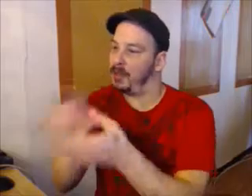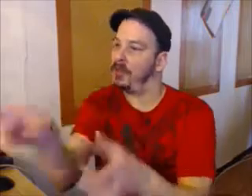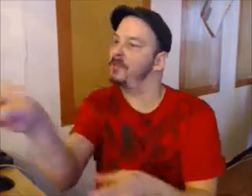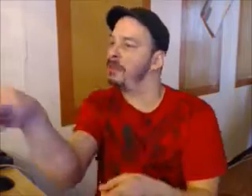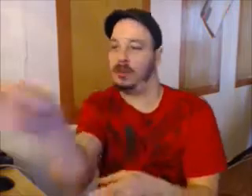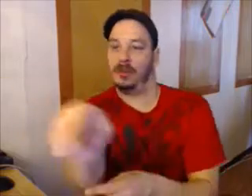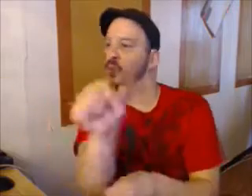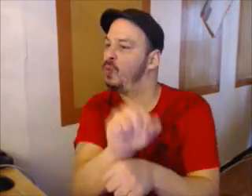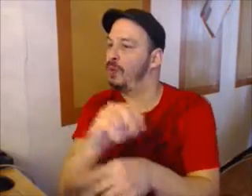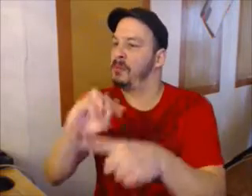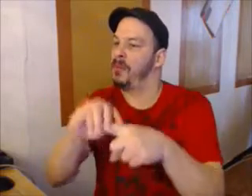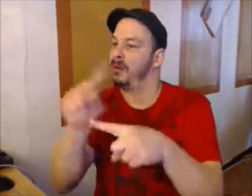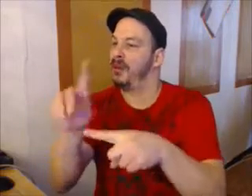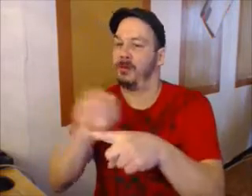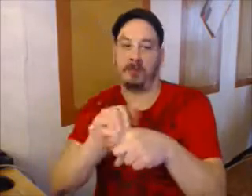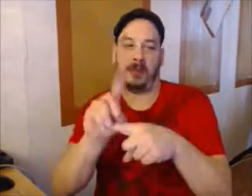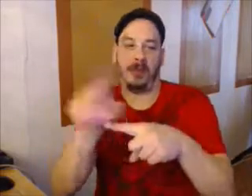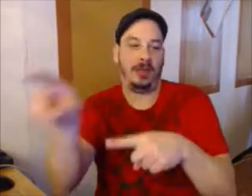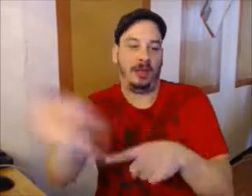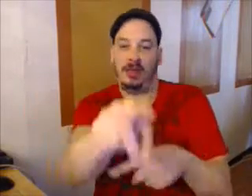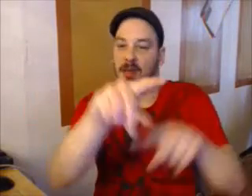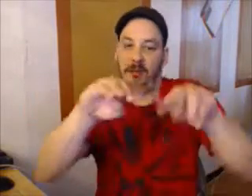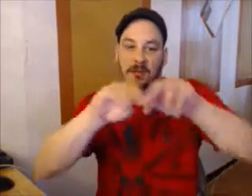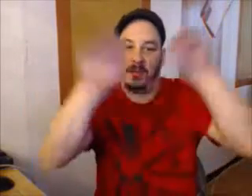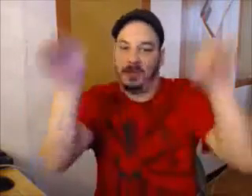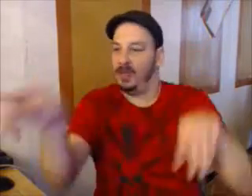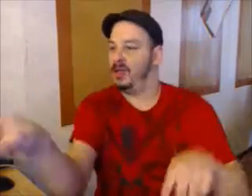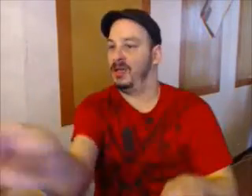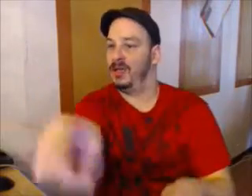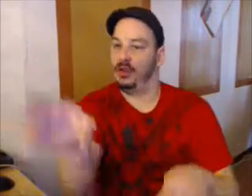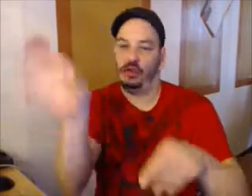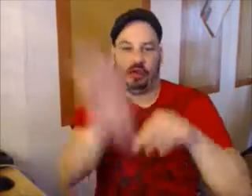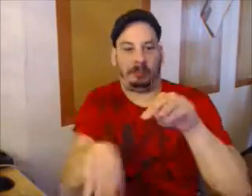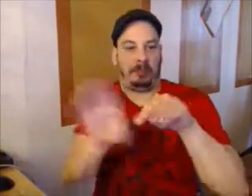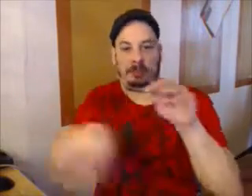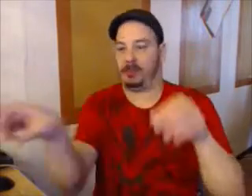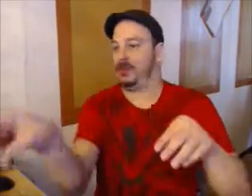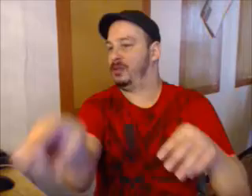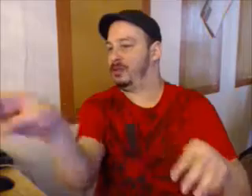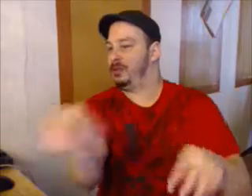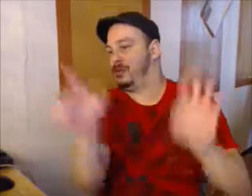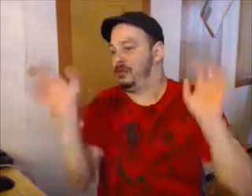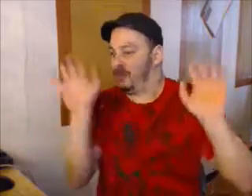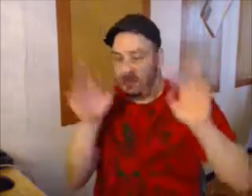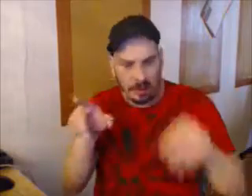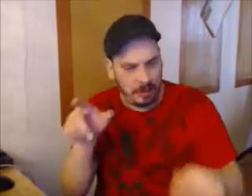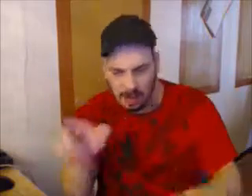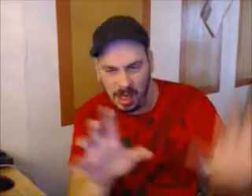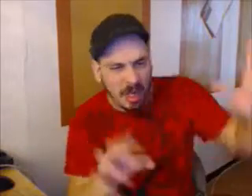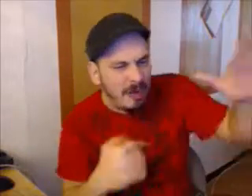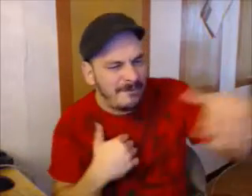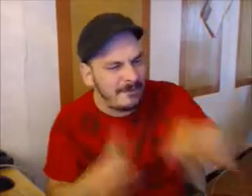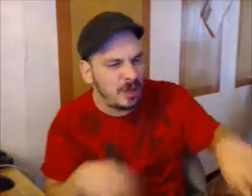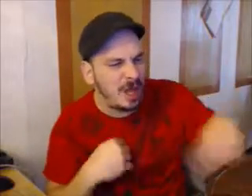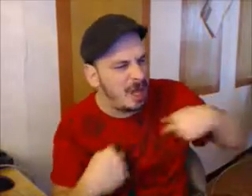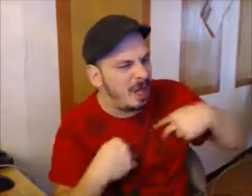Hispanic Steering Committee. The Carlos Gutierrez has been tough luck for his party when it comes to immigration reform. If we get it